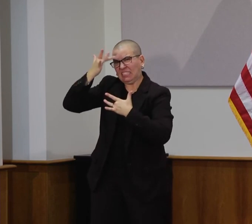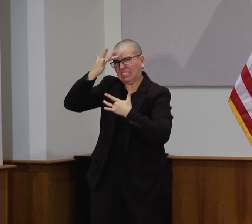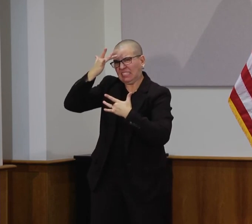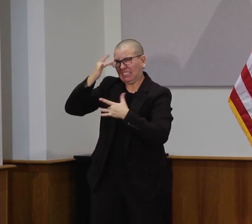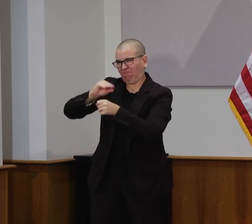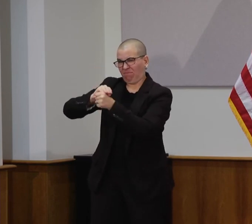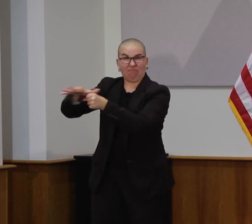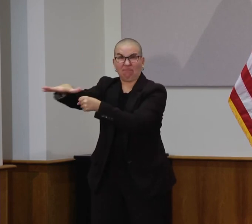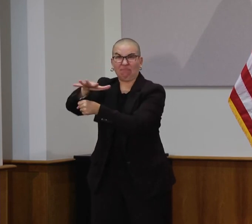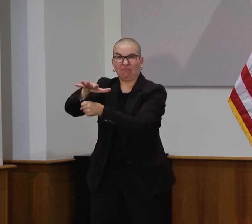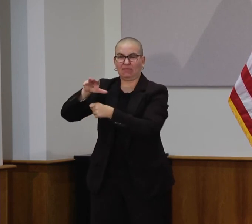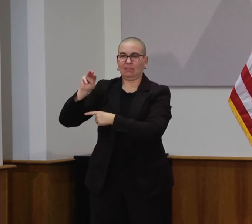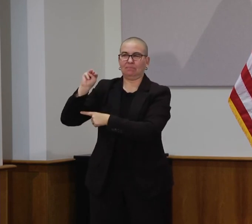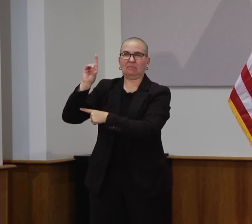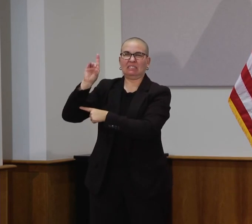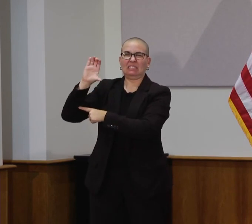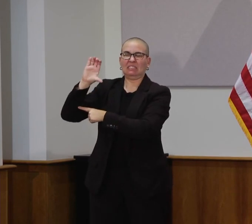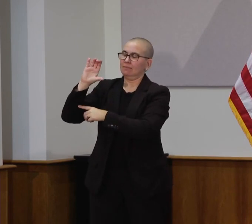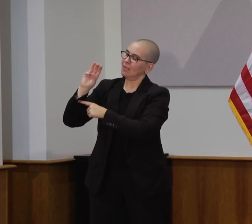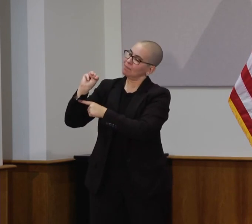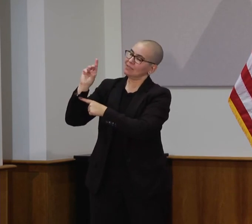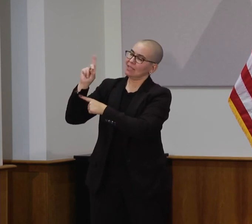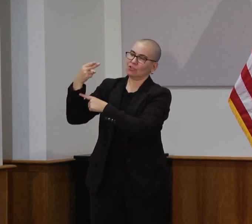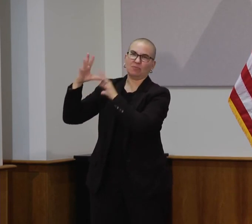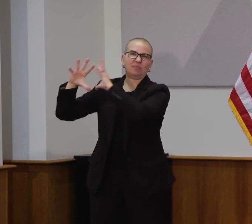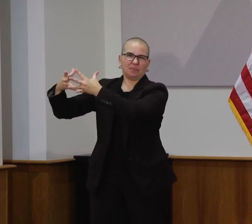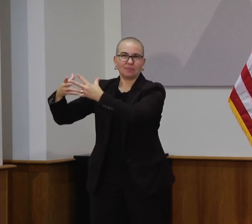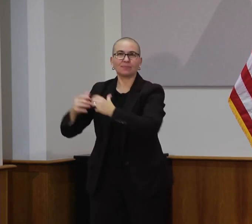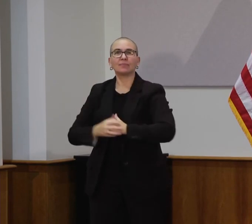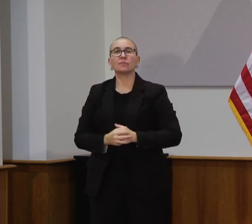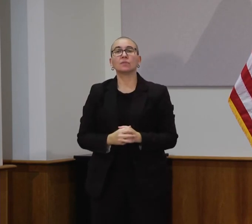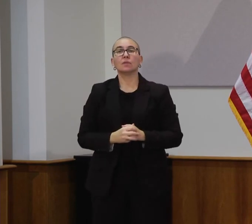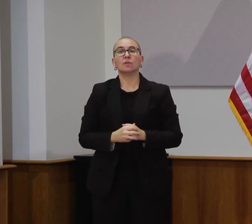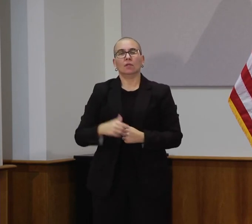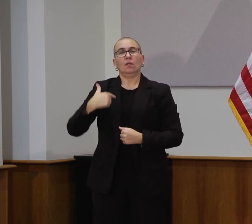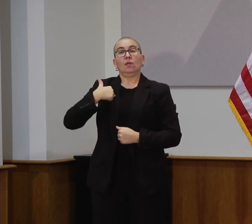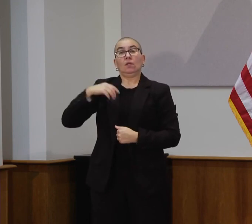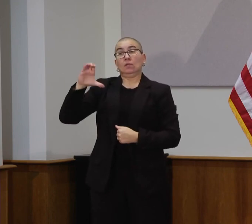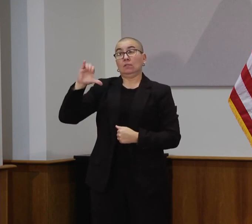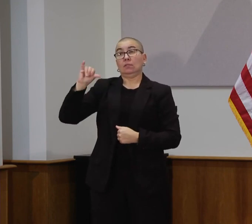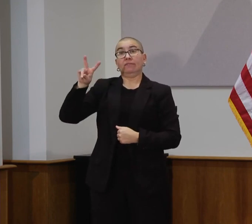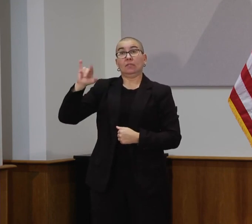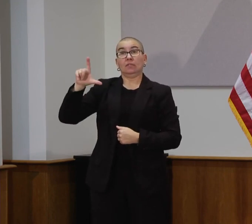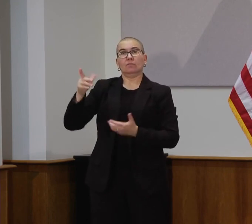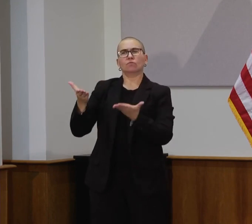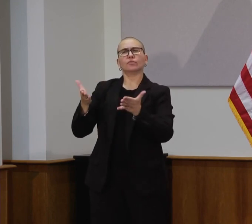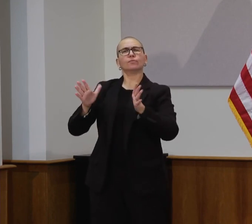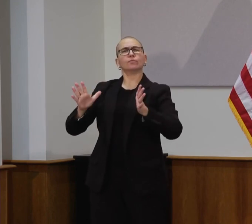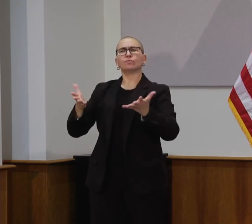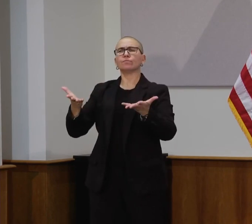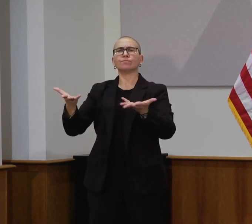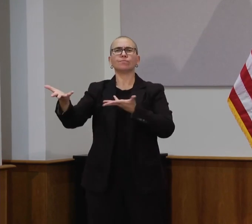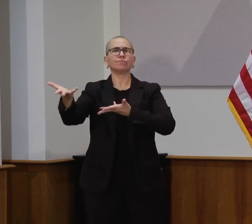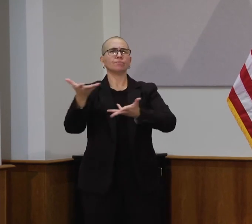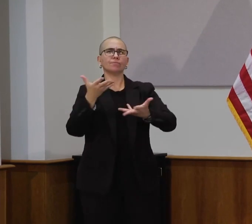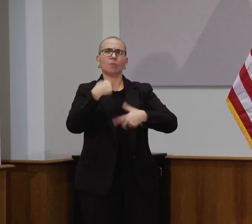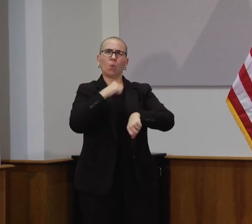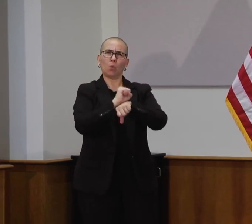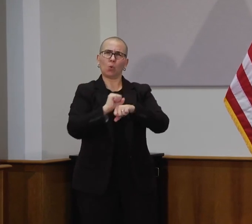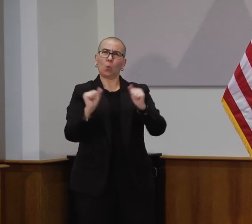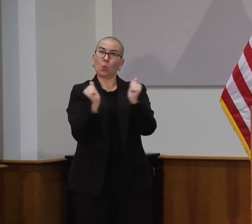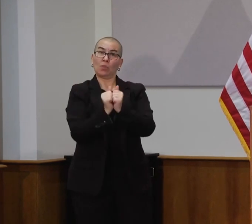acknowledge that I am a civil servant, so I'm a career scientist at the agency, and I've served under multiple